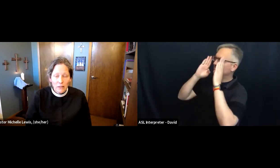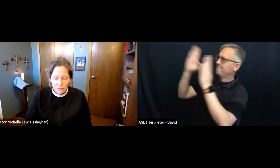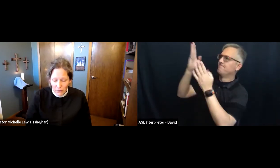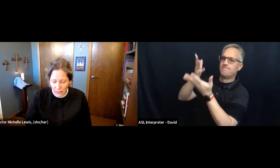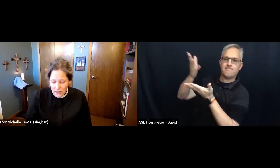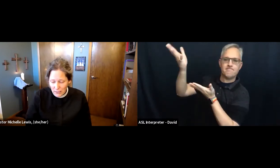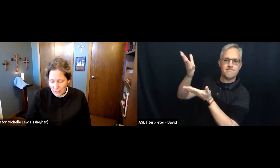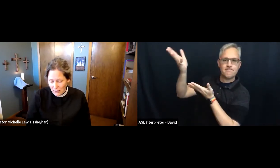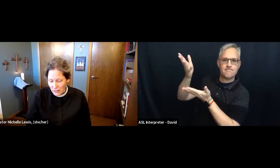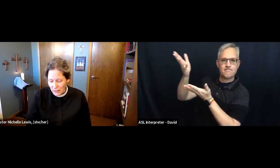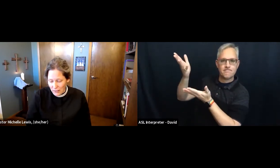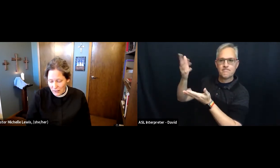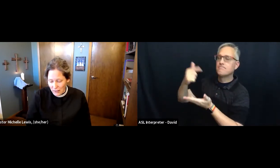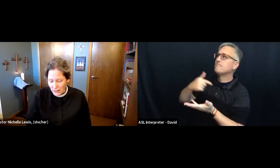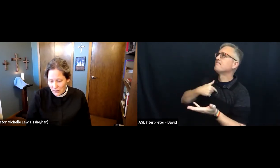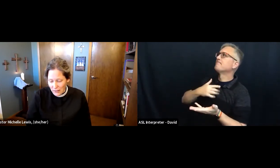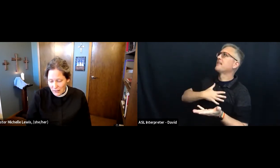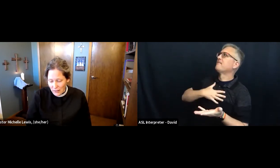We confess